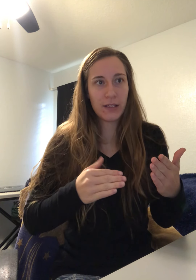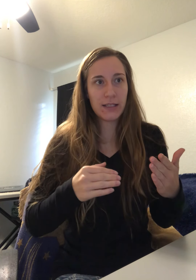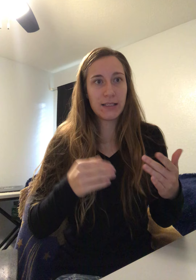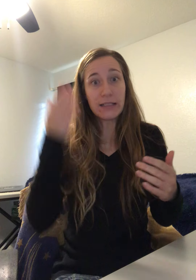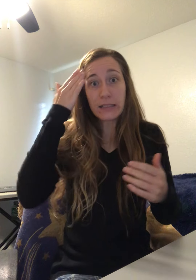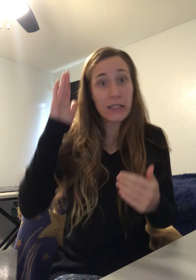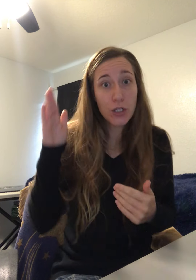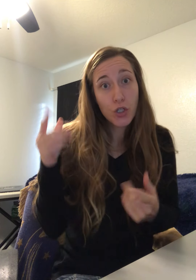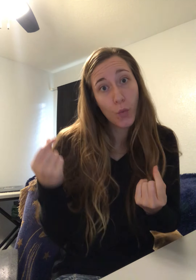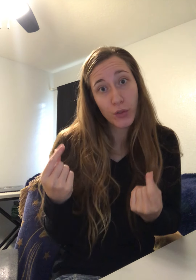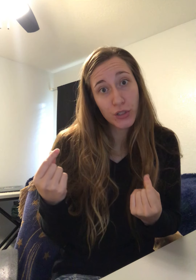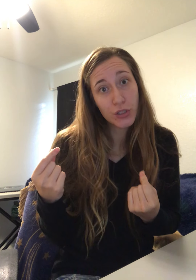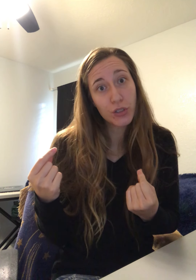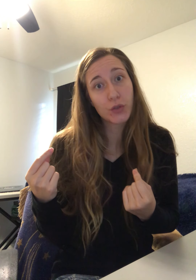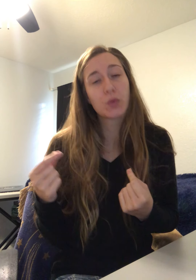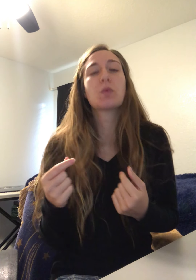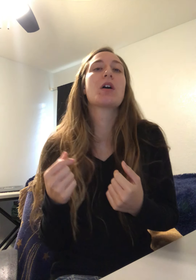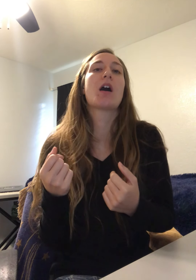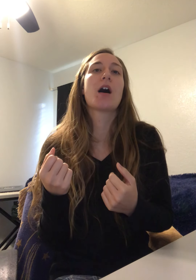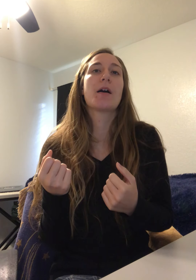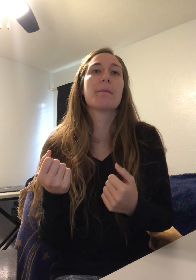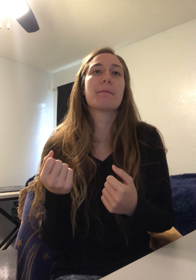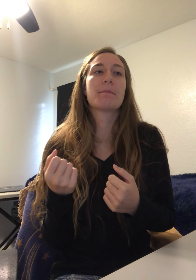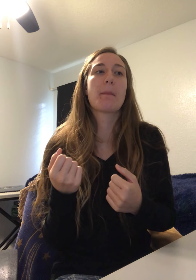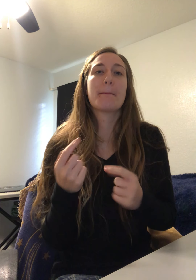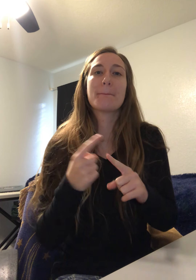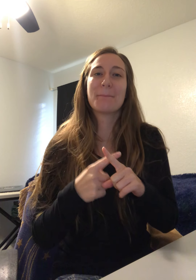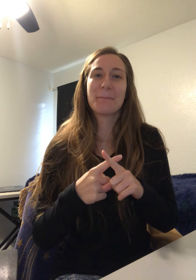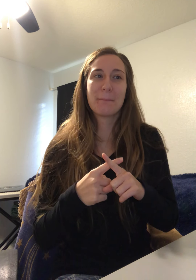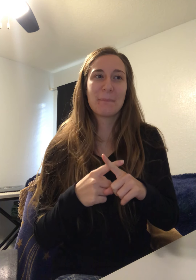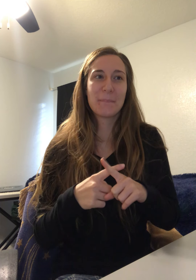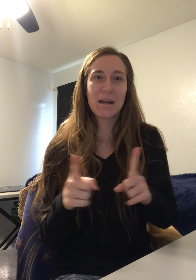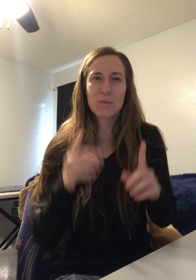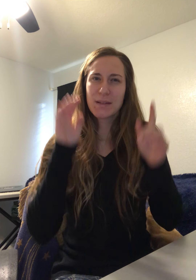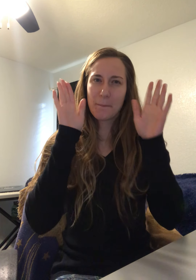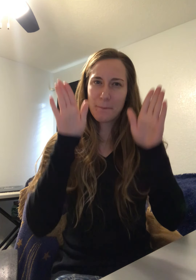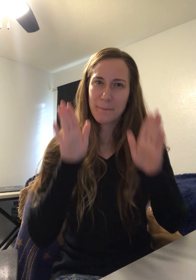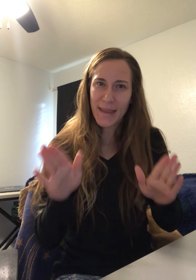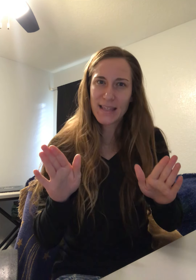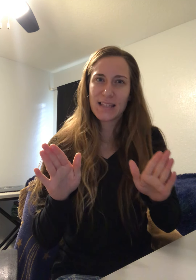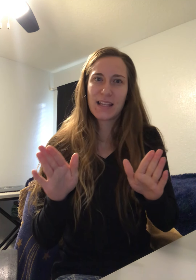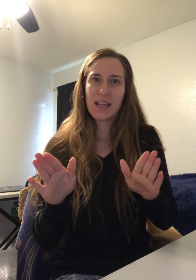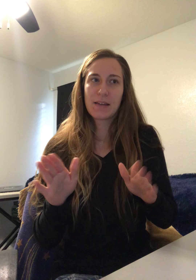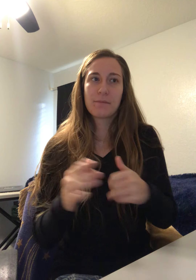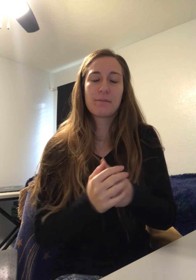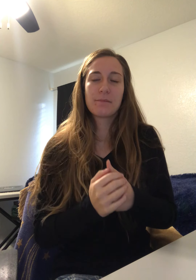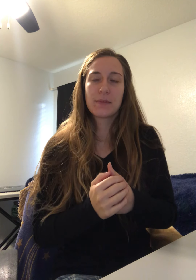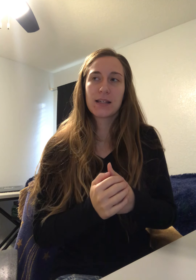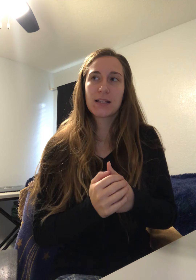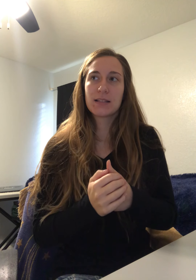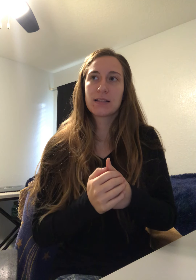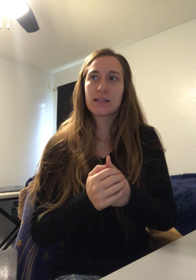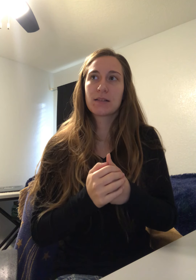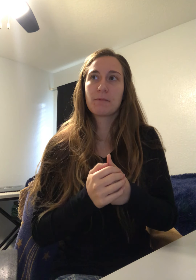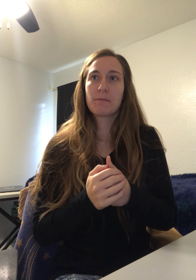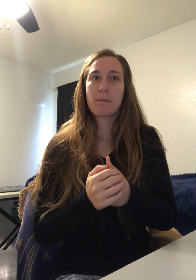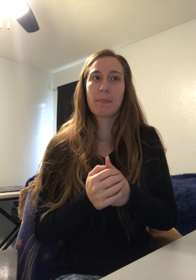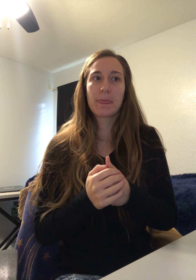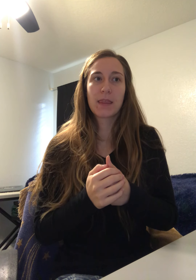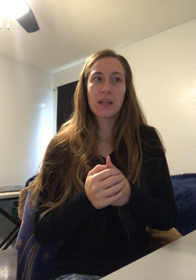I haven't seen it modeled. And the amazing thing is that it's such an intense experience to enter into the world of